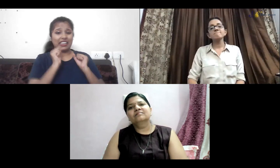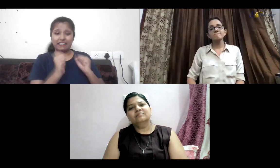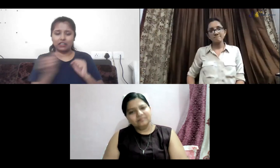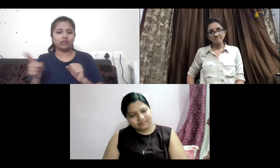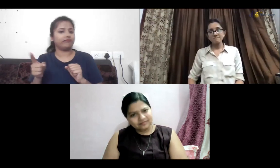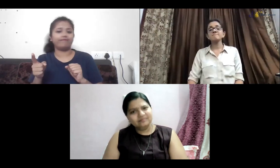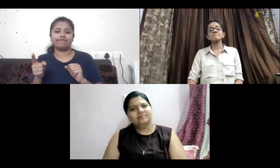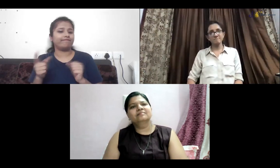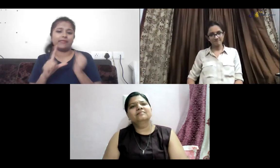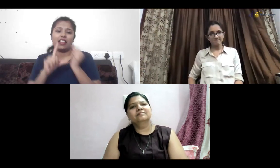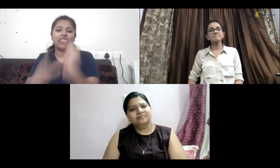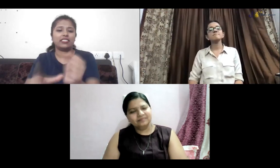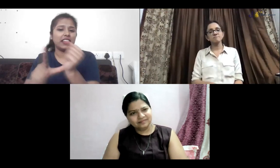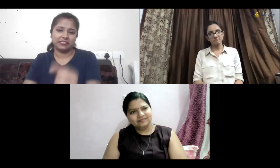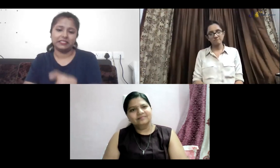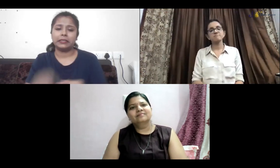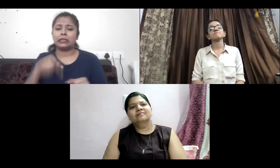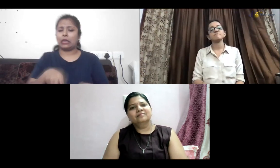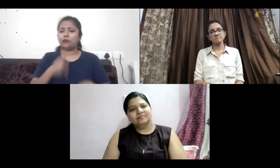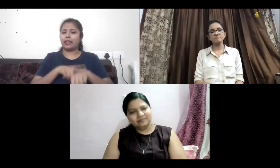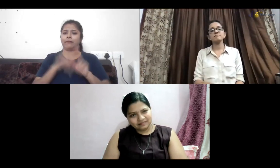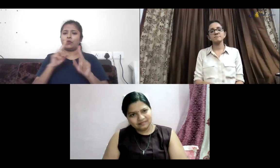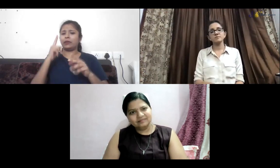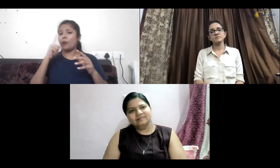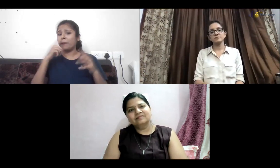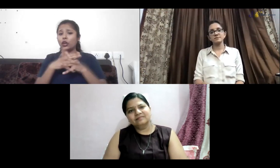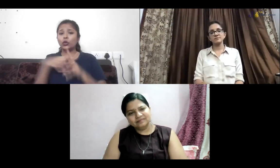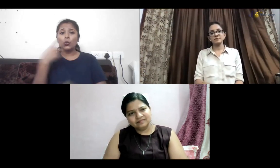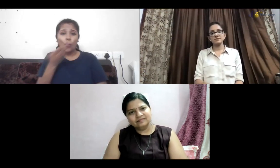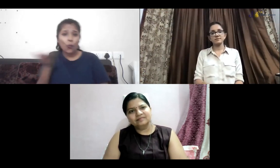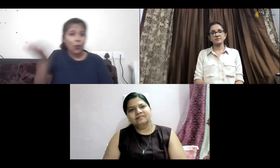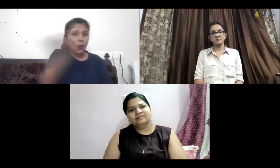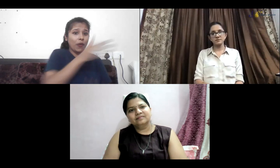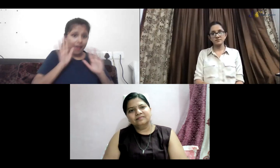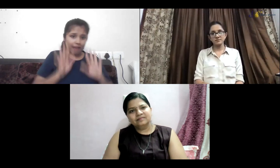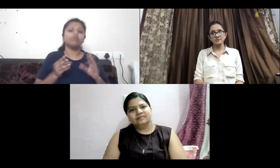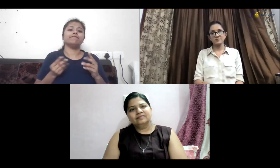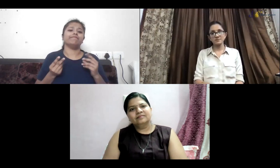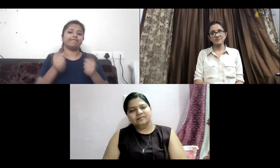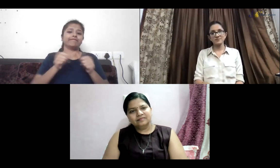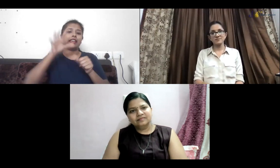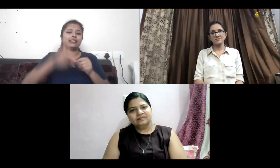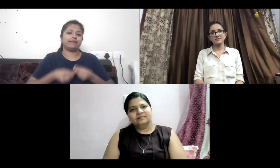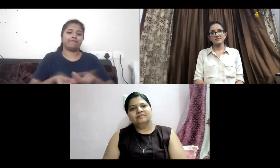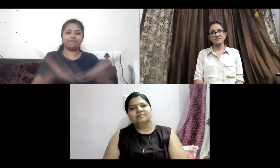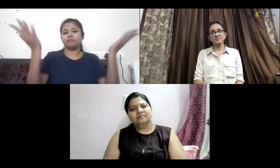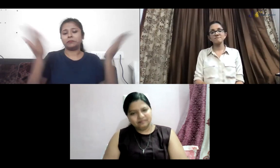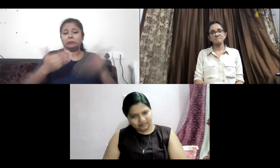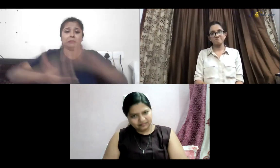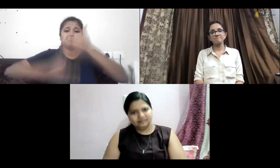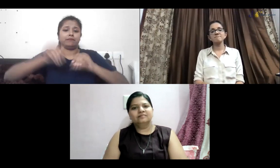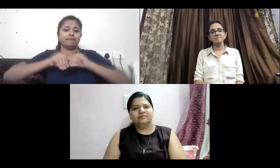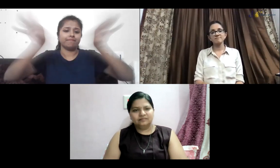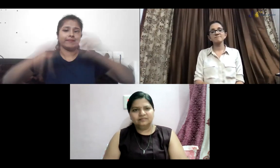yeah, then we will get accessibility. Definitely, it will help. Without accessibility, yeah, it's getting late. So, as women, definitely we